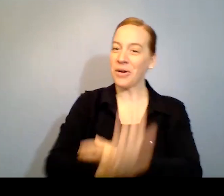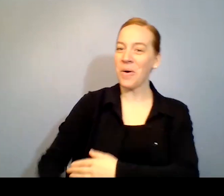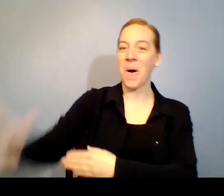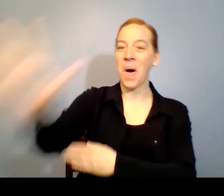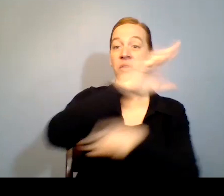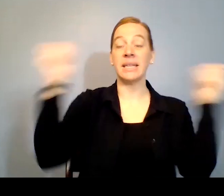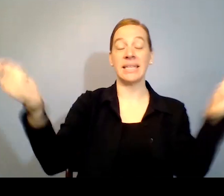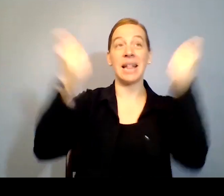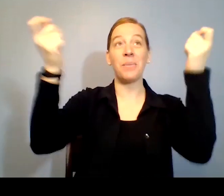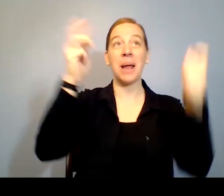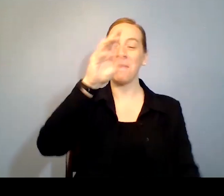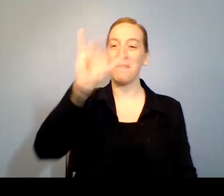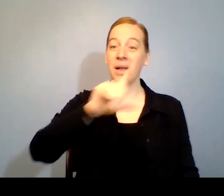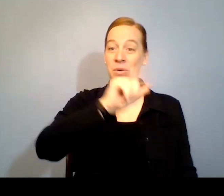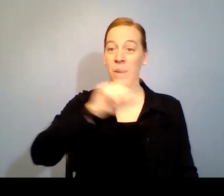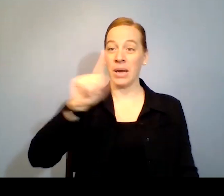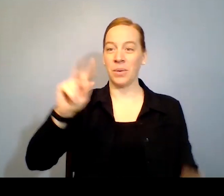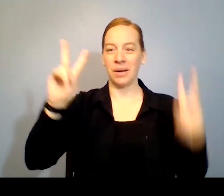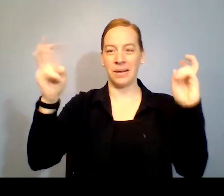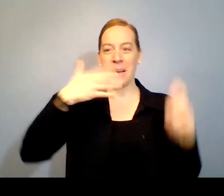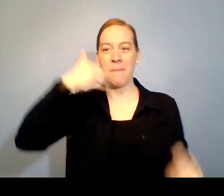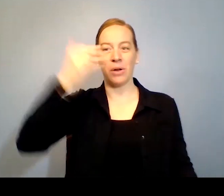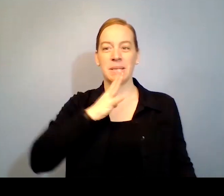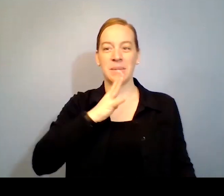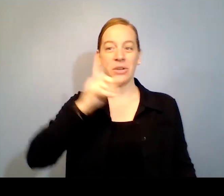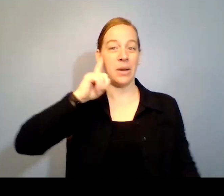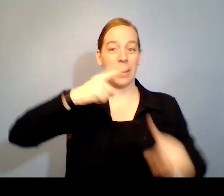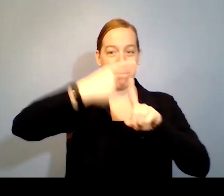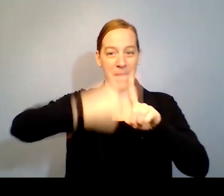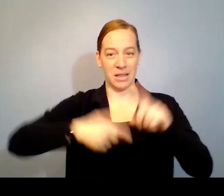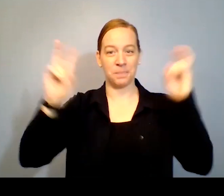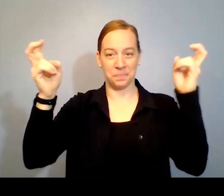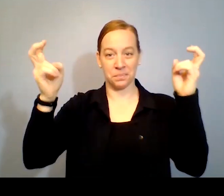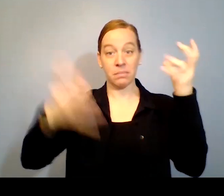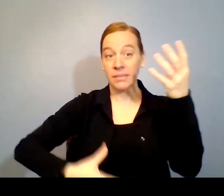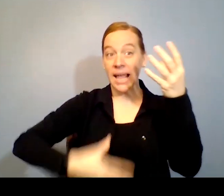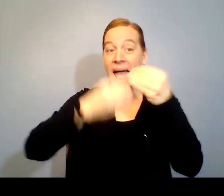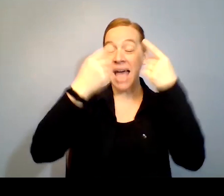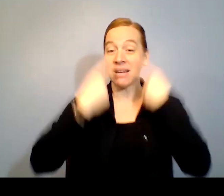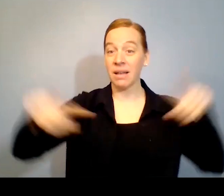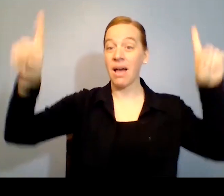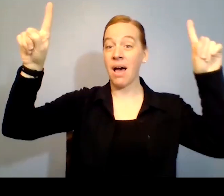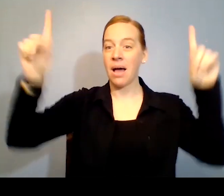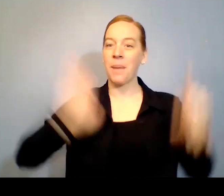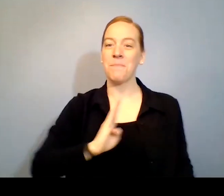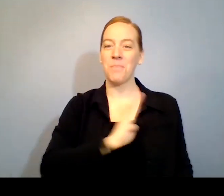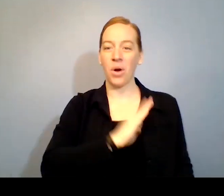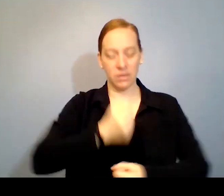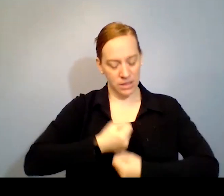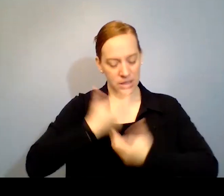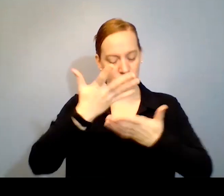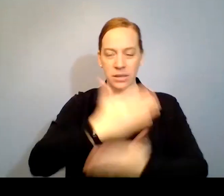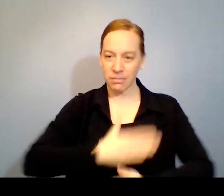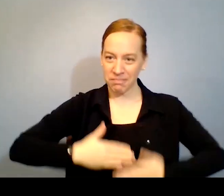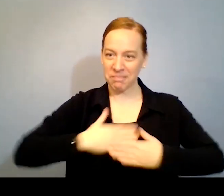in celebrating May 2020 as Better Speech and Hearing Month. Be it further proclaimed that the members of the school